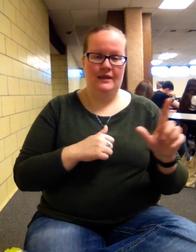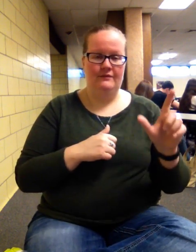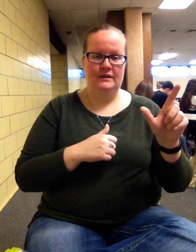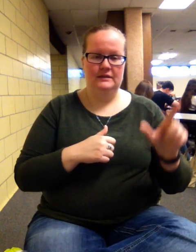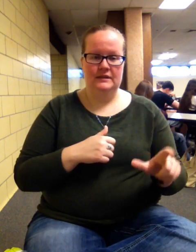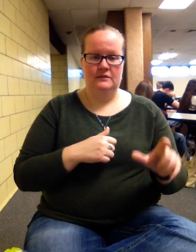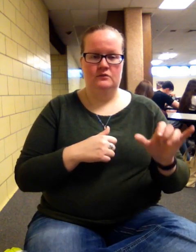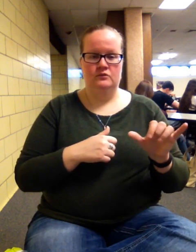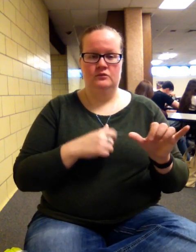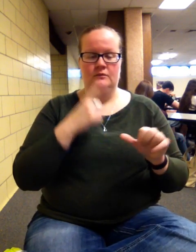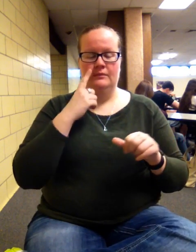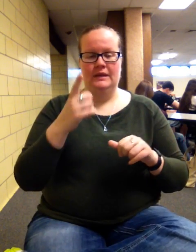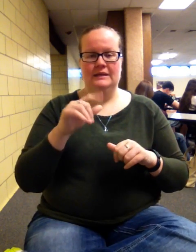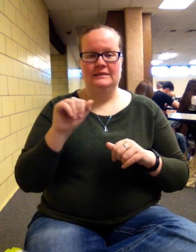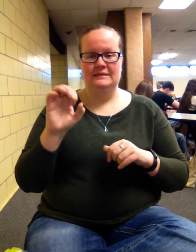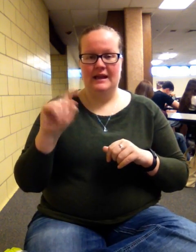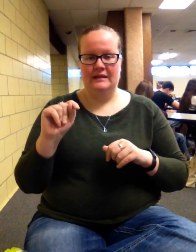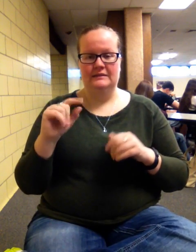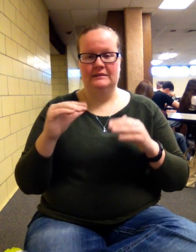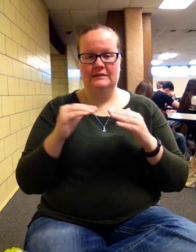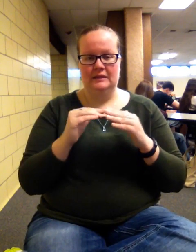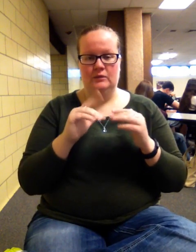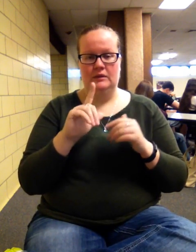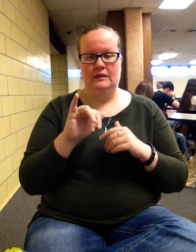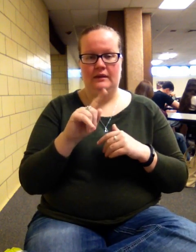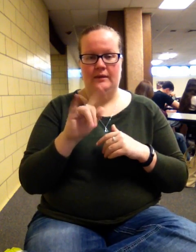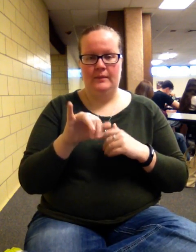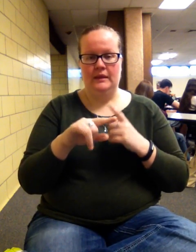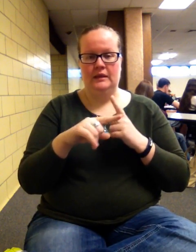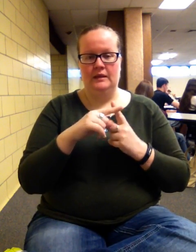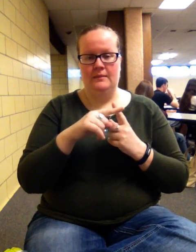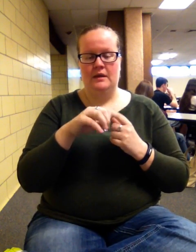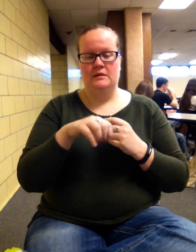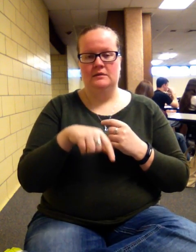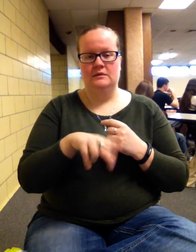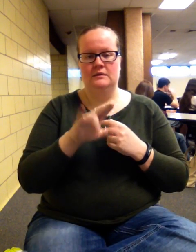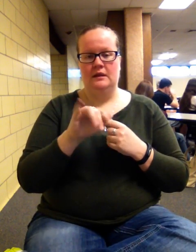because assets equal liabilities plus equity.